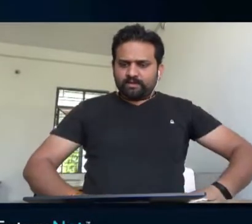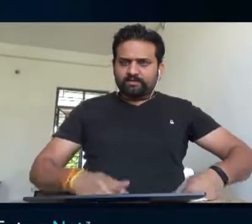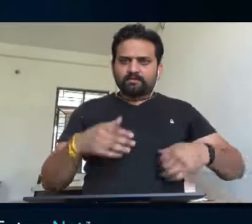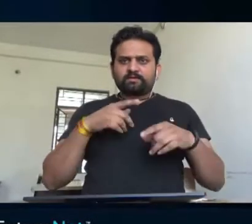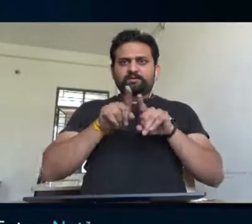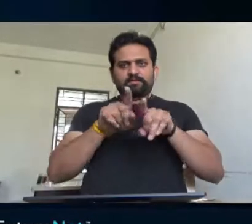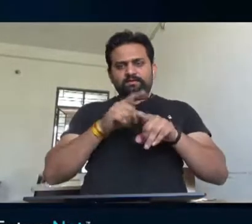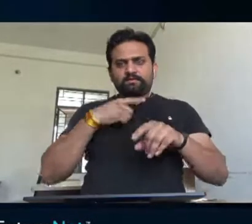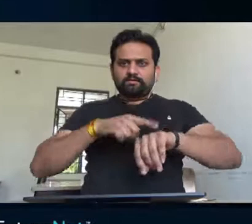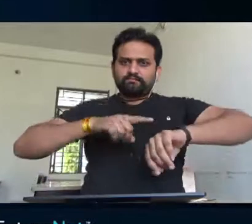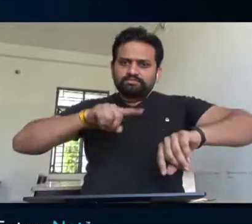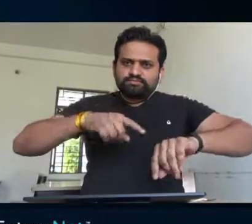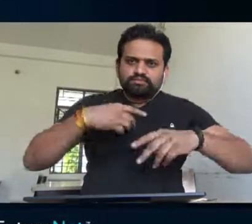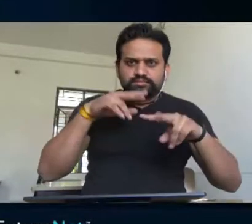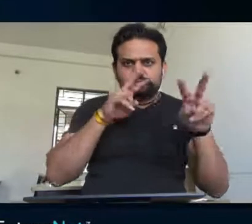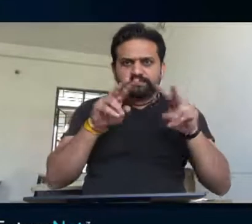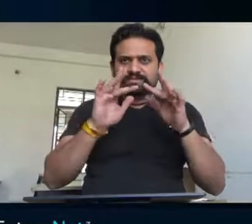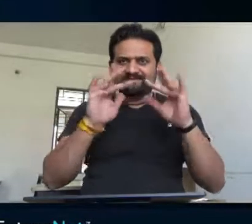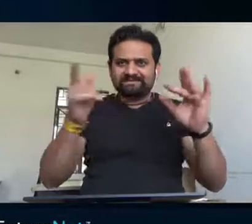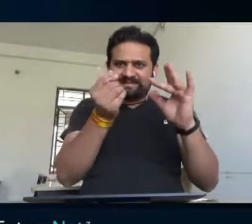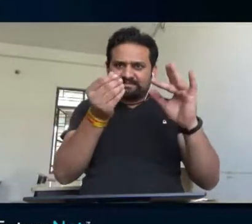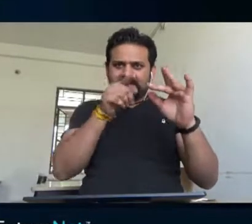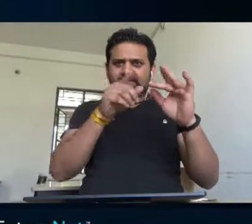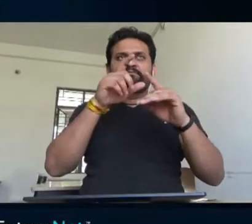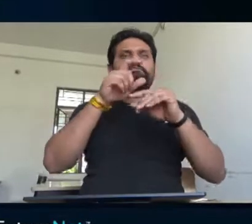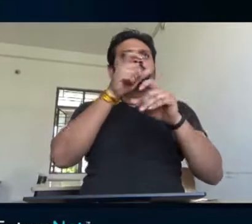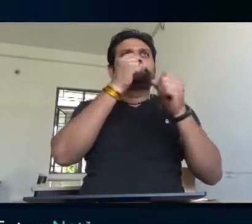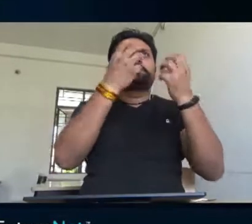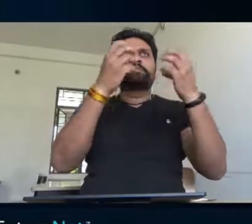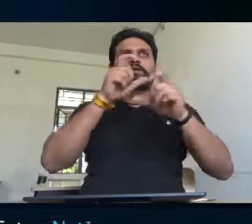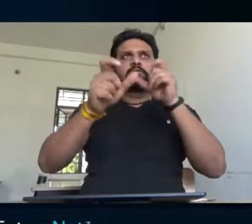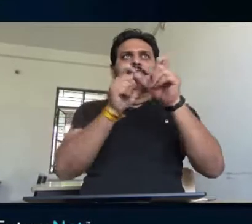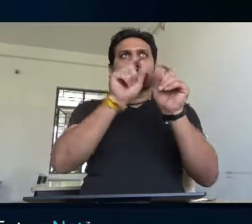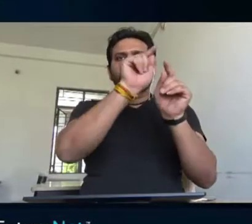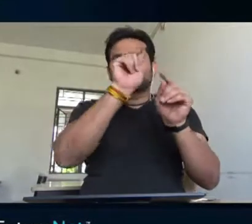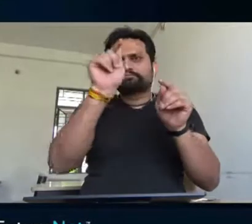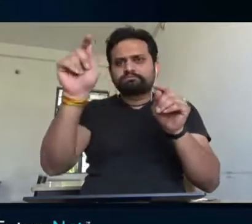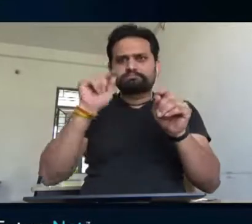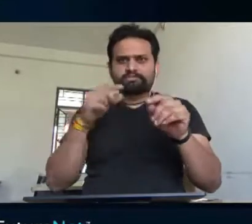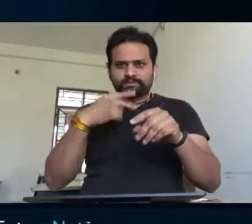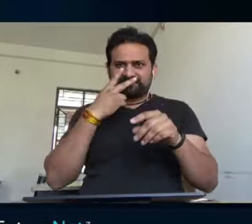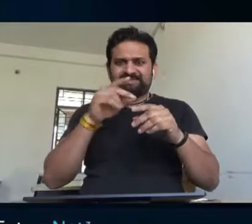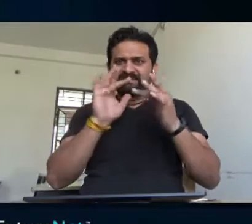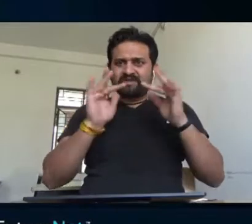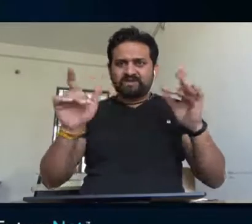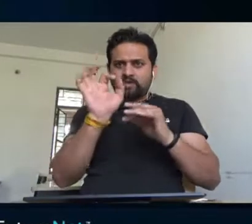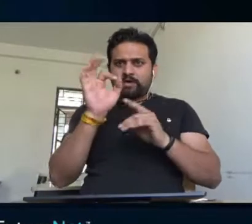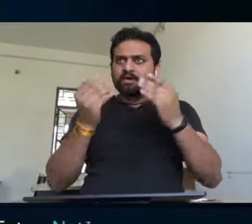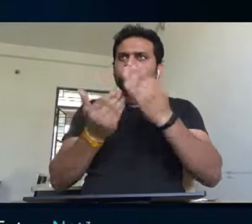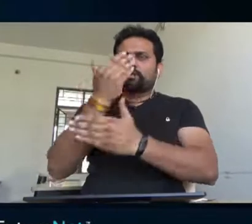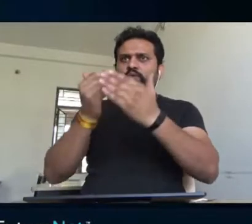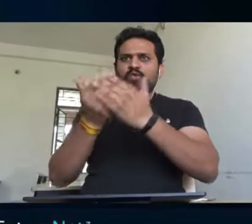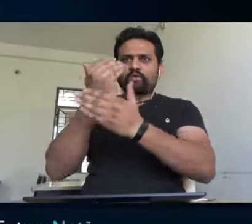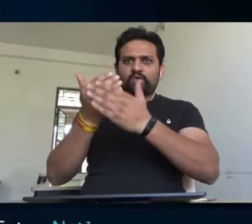taking all the time a look to the cryptocurrency industry, and when we see that another coin is coming which makes